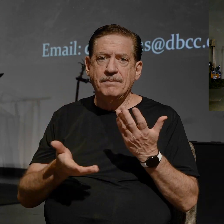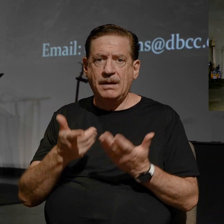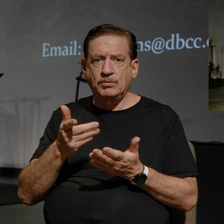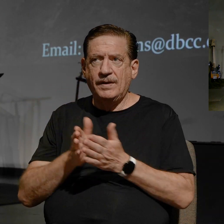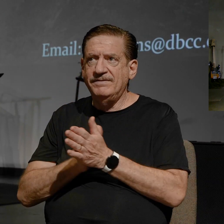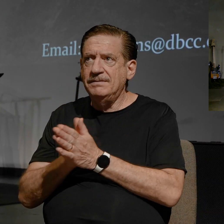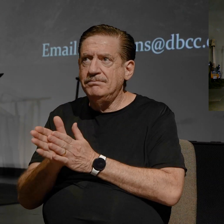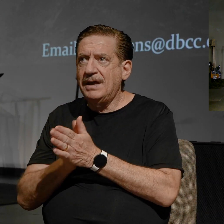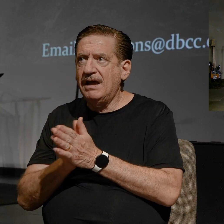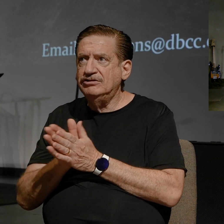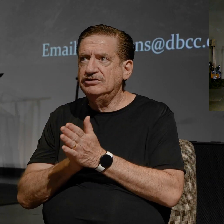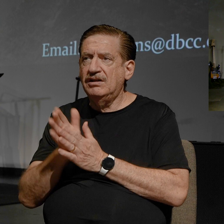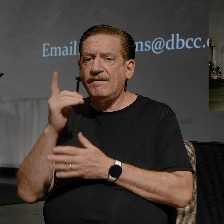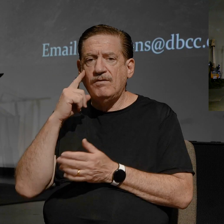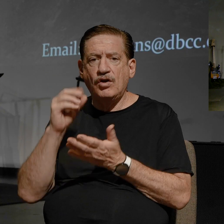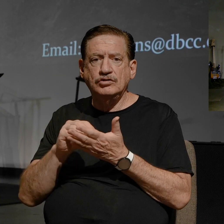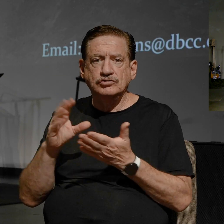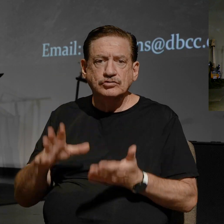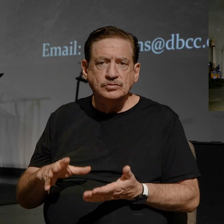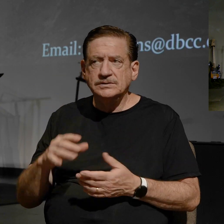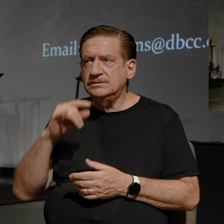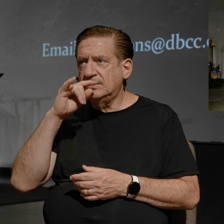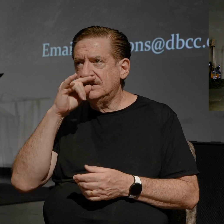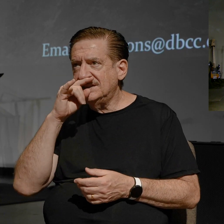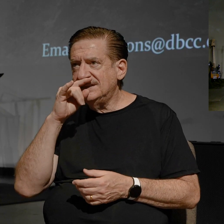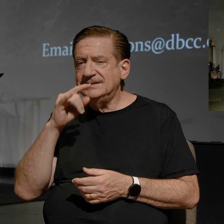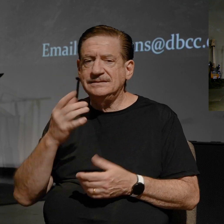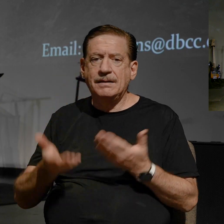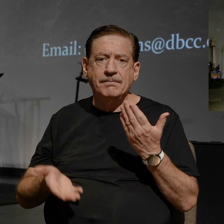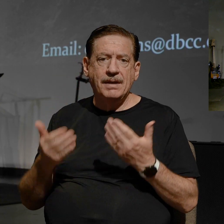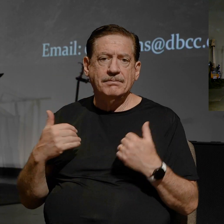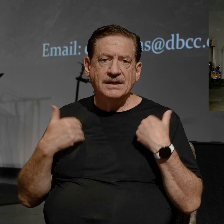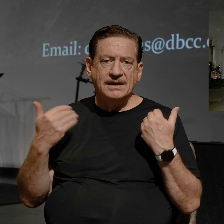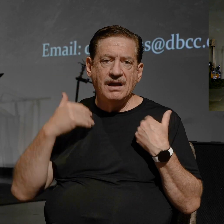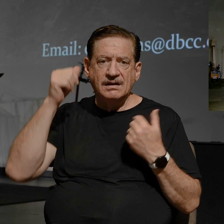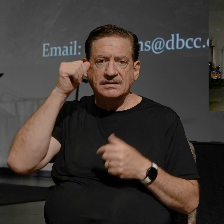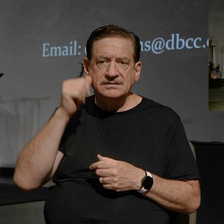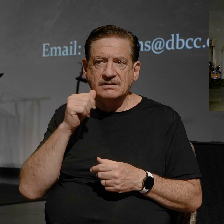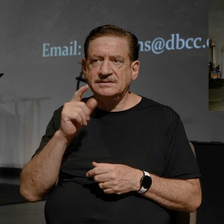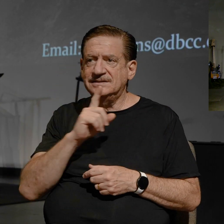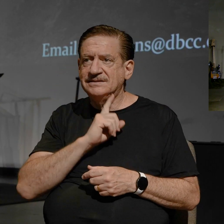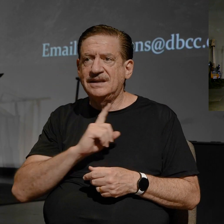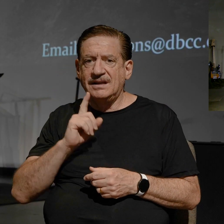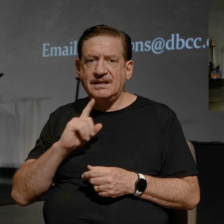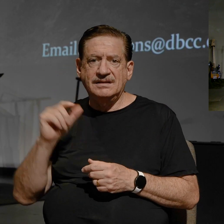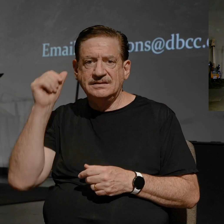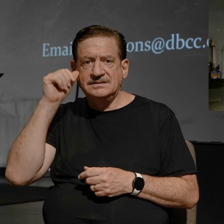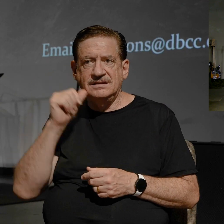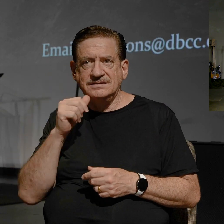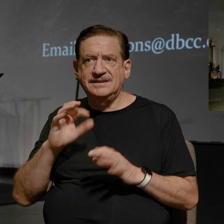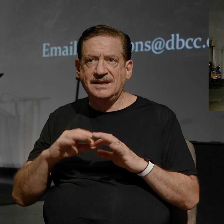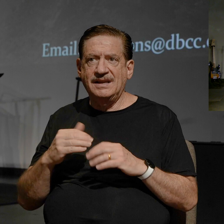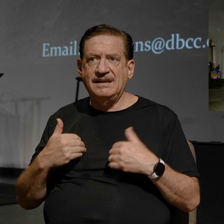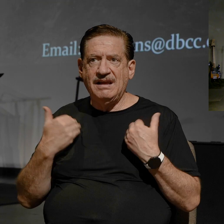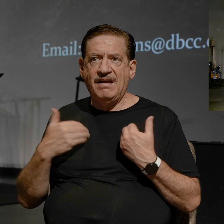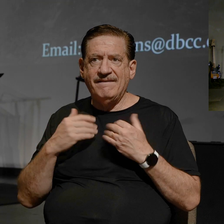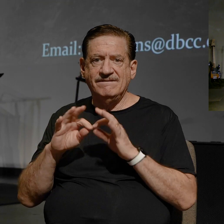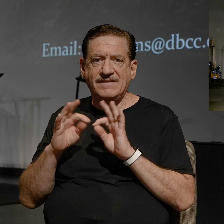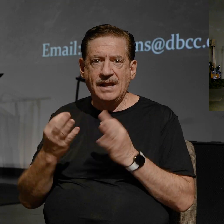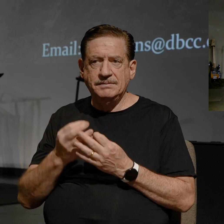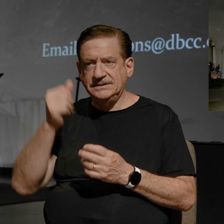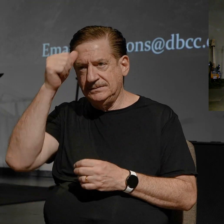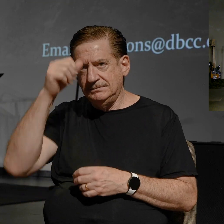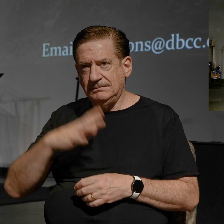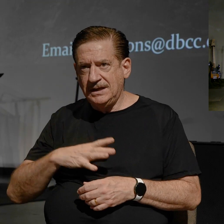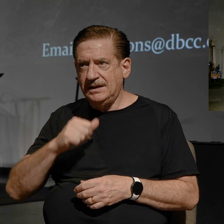passion for students, kids, maybe young adults, maybe single adults, maybe young families, men, women.